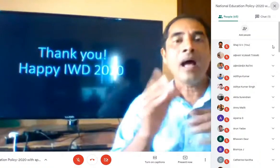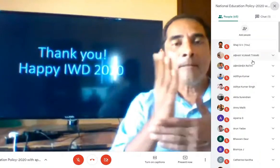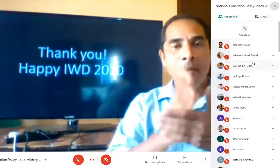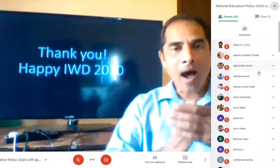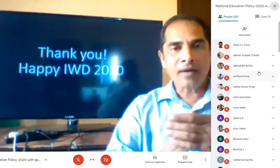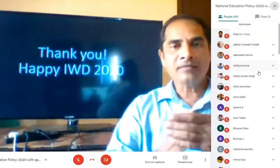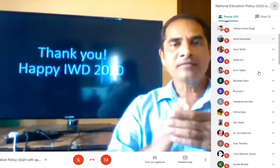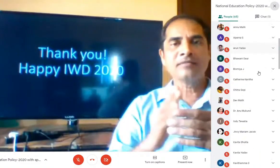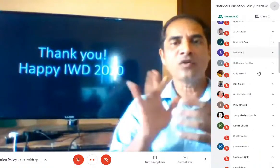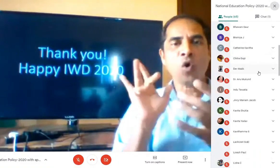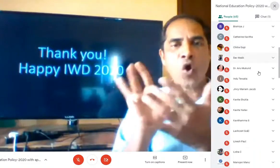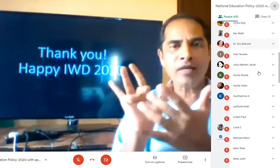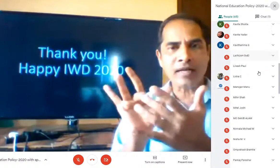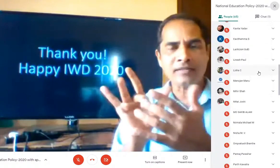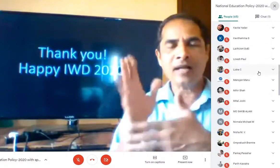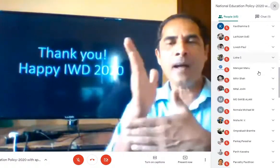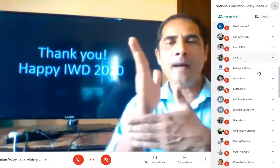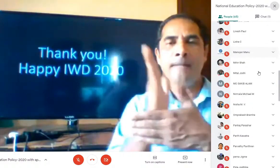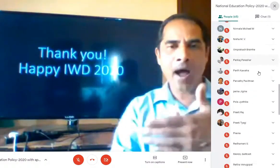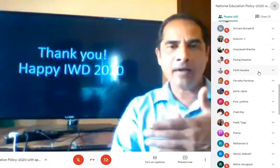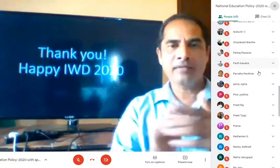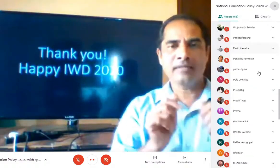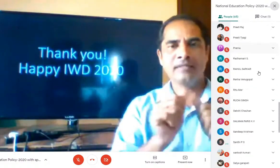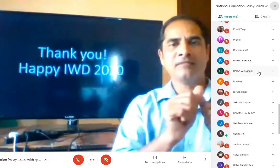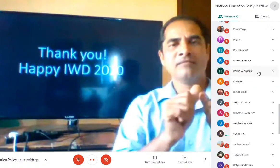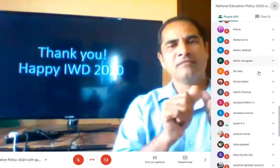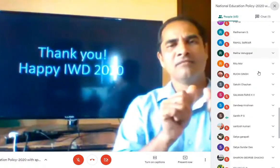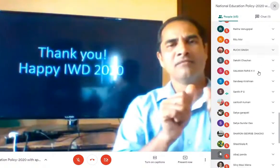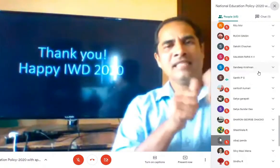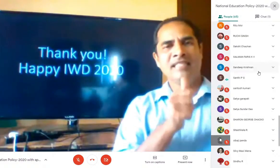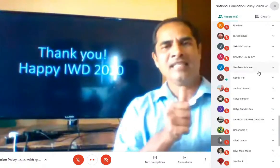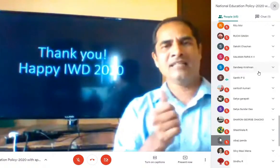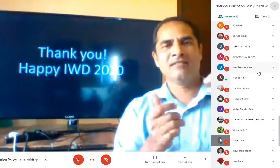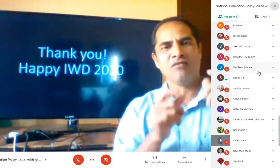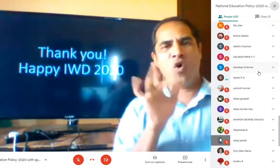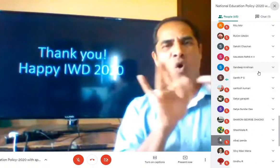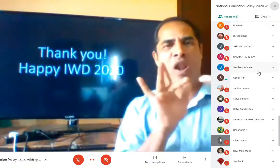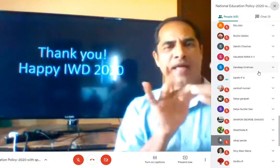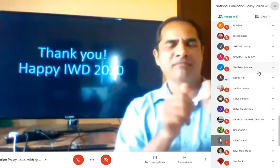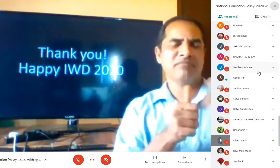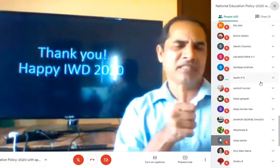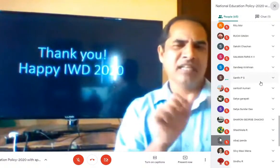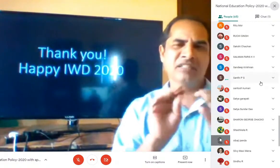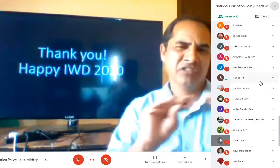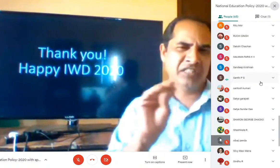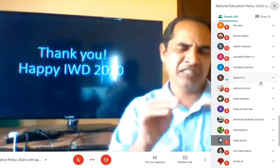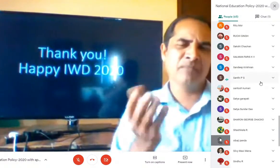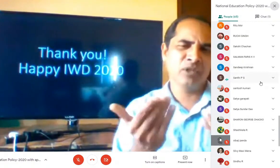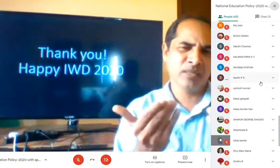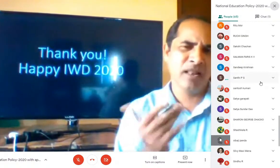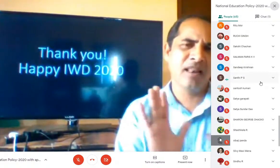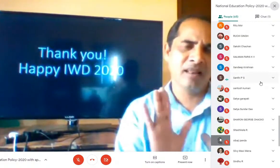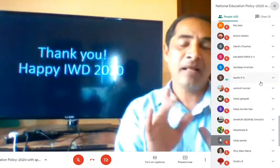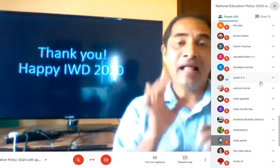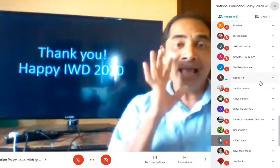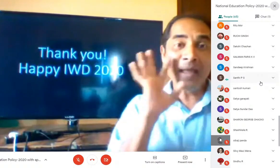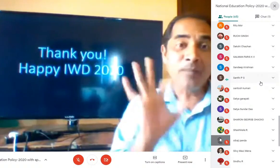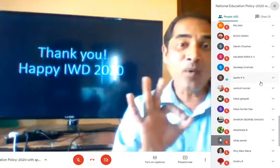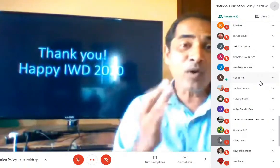It's better to like a classroom, and they can follow the social distancing rules, and without any contact also